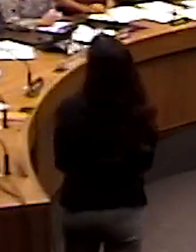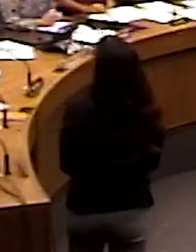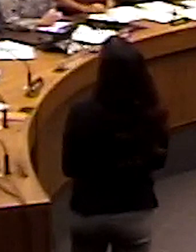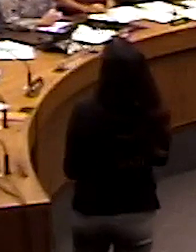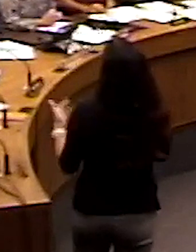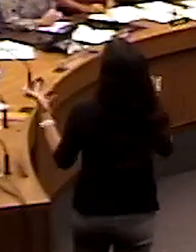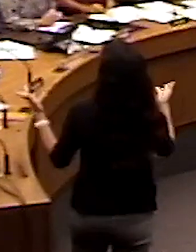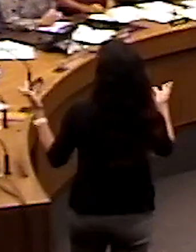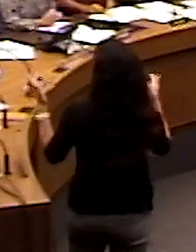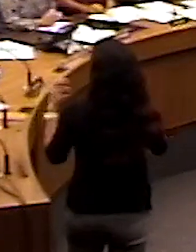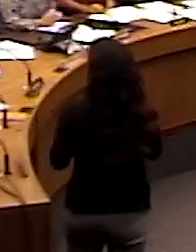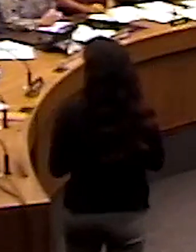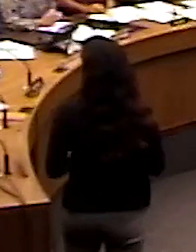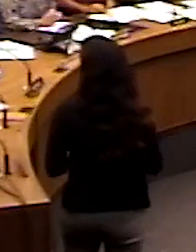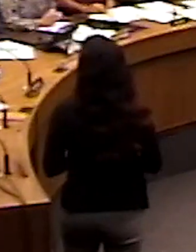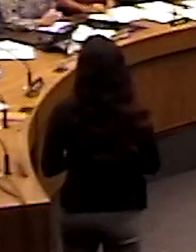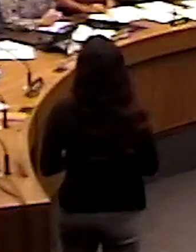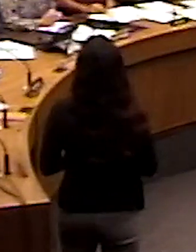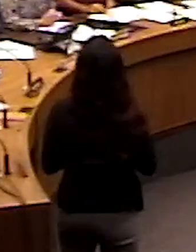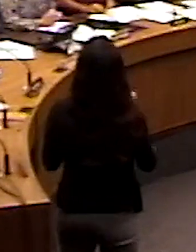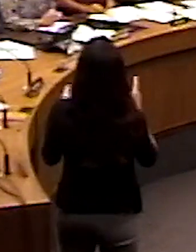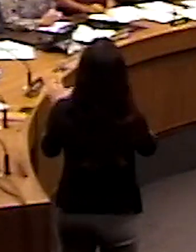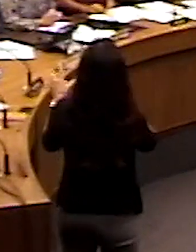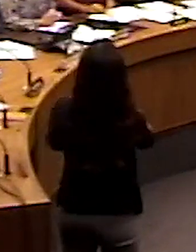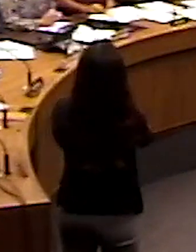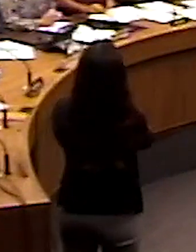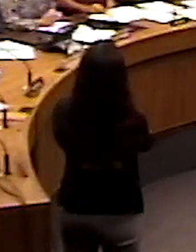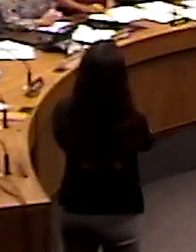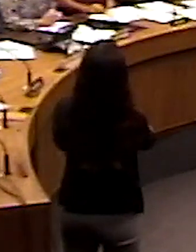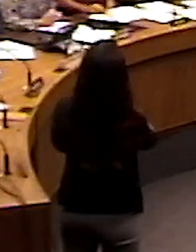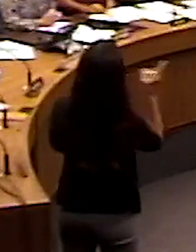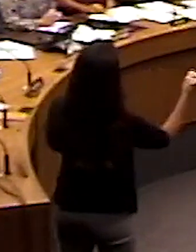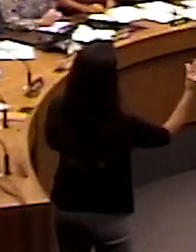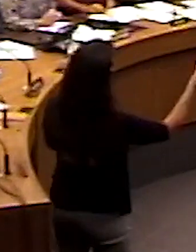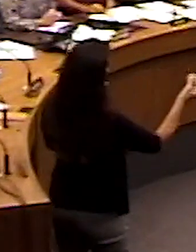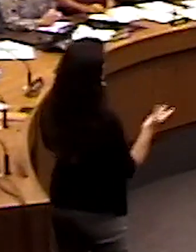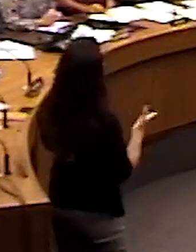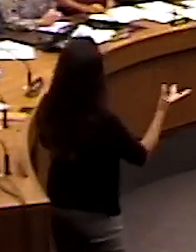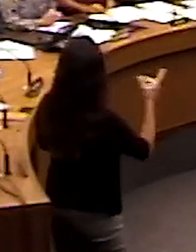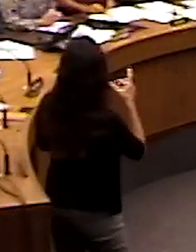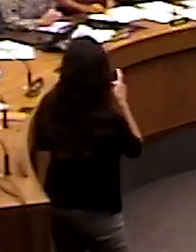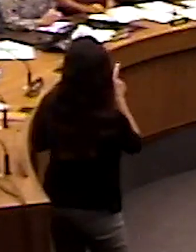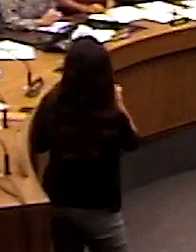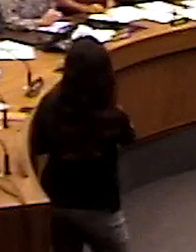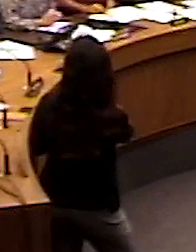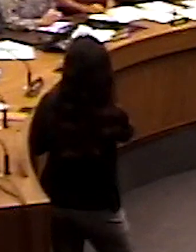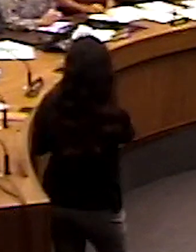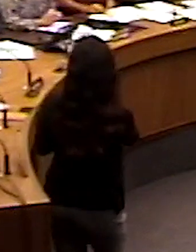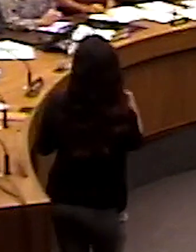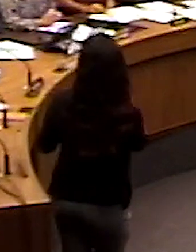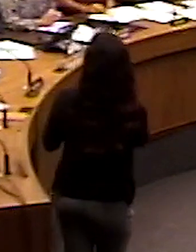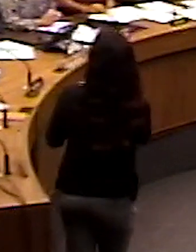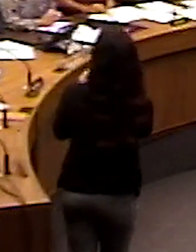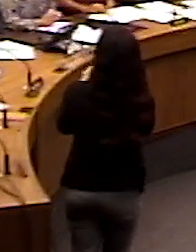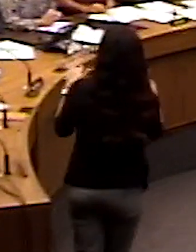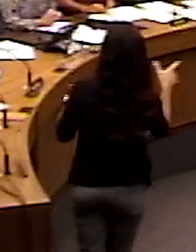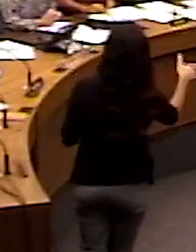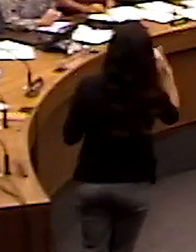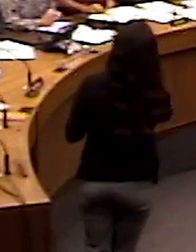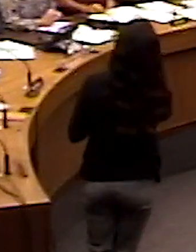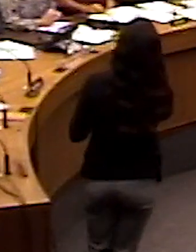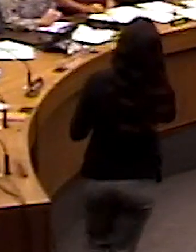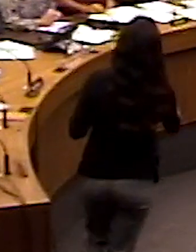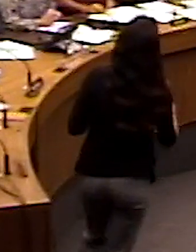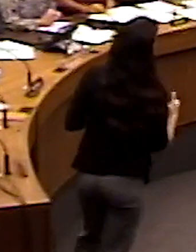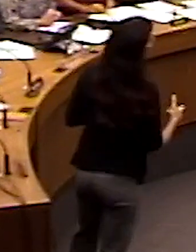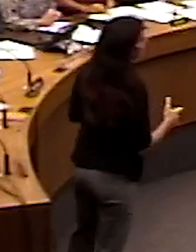Just interpreter addressing lovely individuals. It just might take me a minute. I just need to ascertain the specific type of language